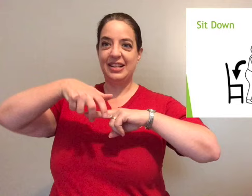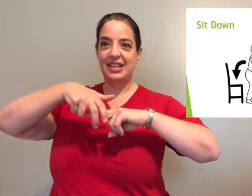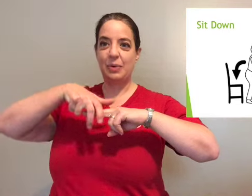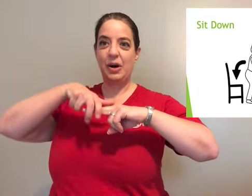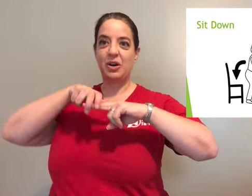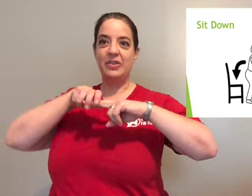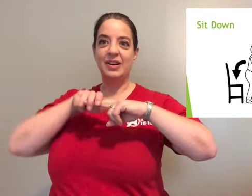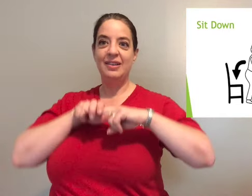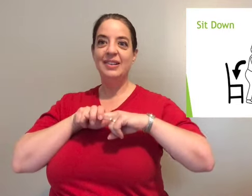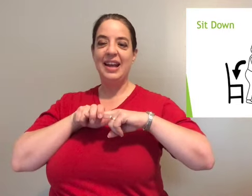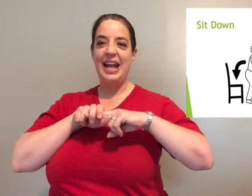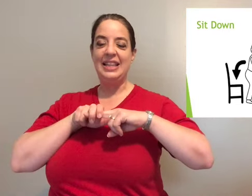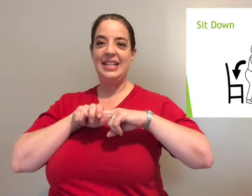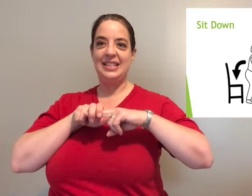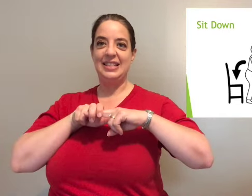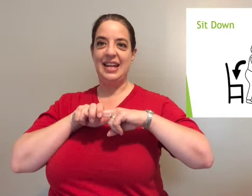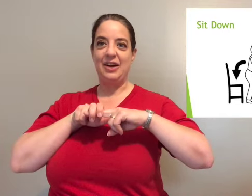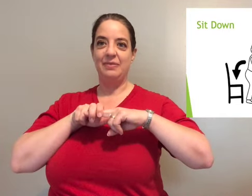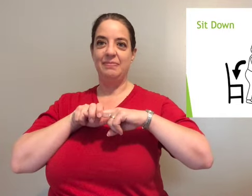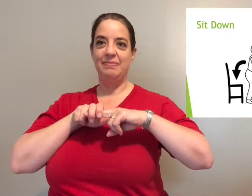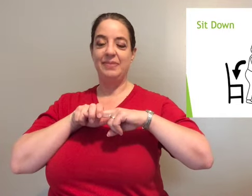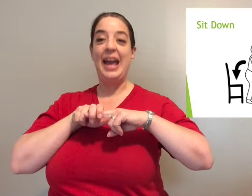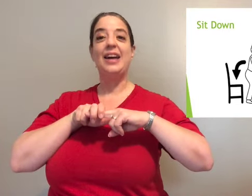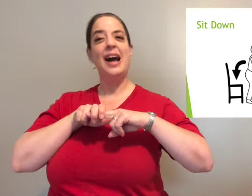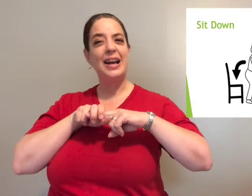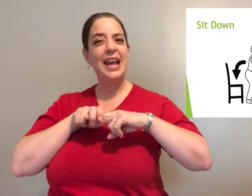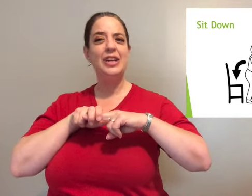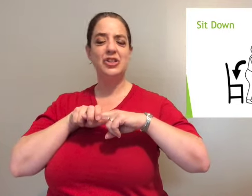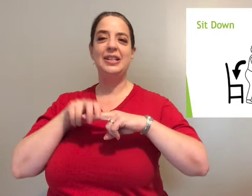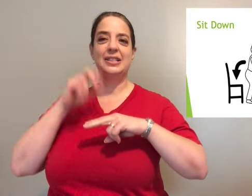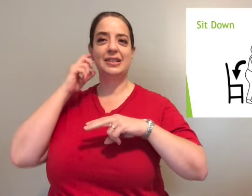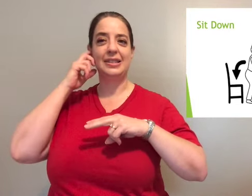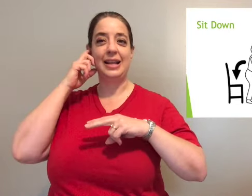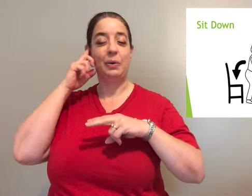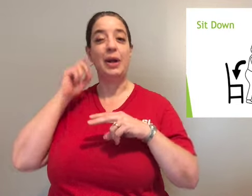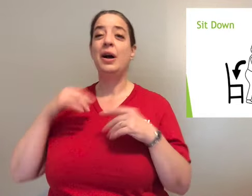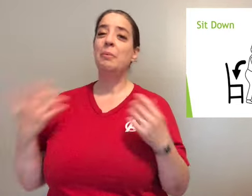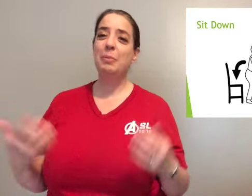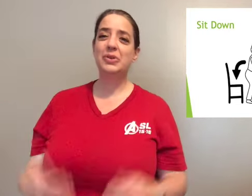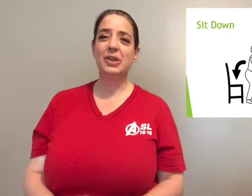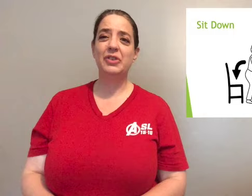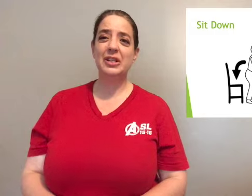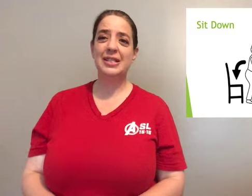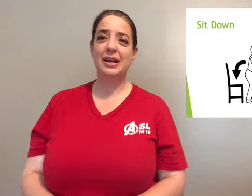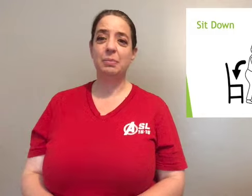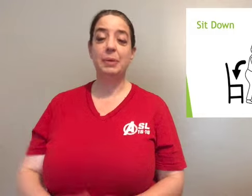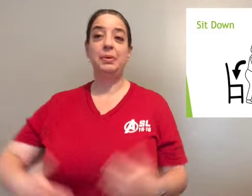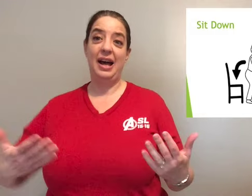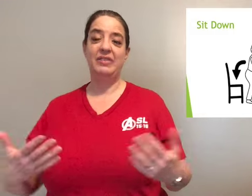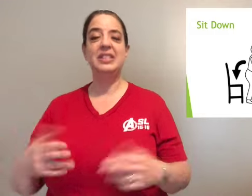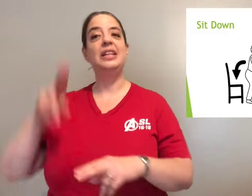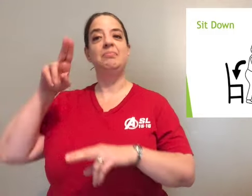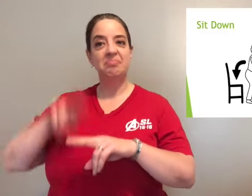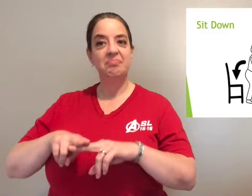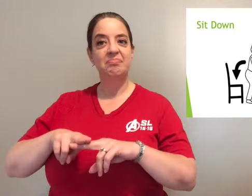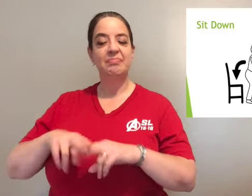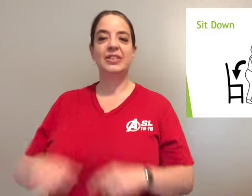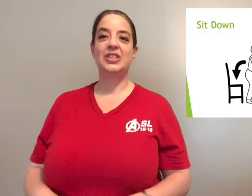and they walk over and they sit down. And occasionally it's still signed that way. But mostly if you're just telling people have a seat, you just